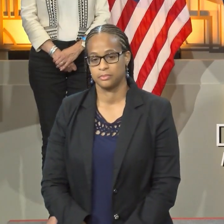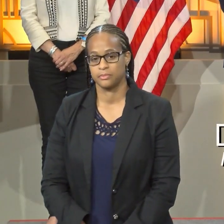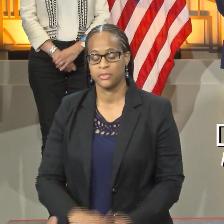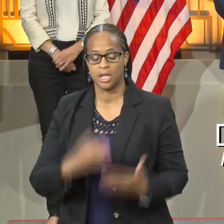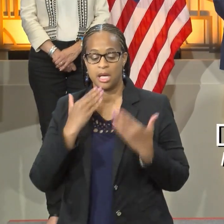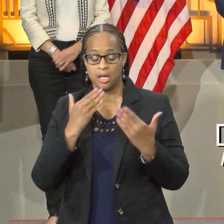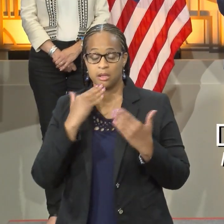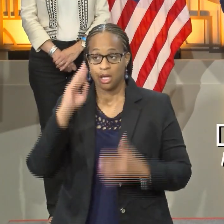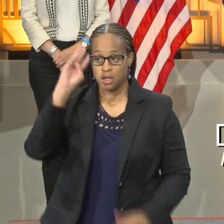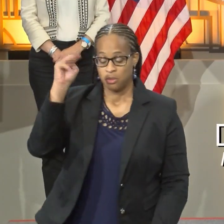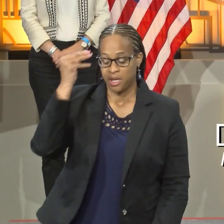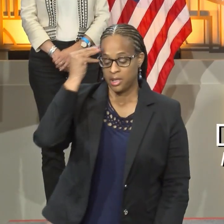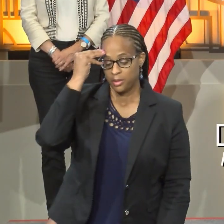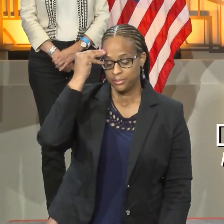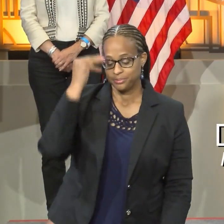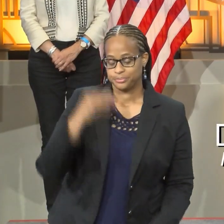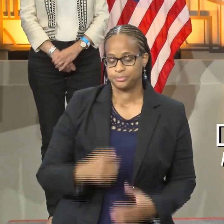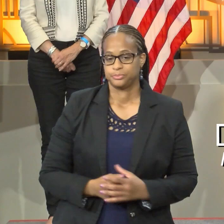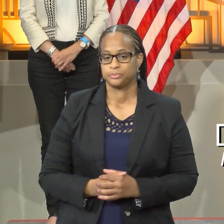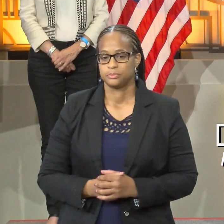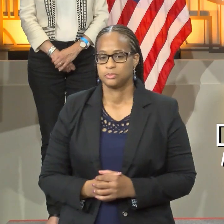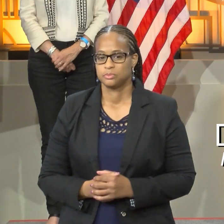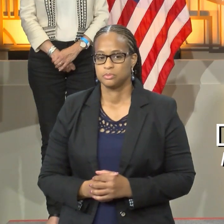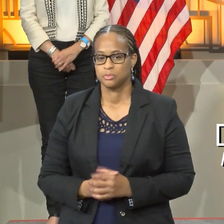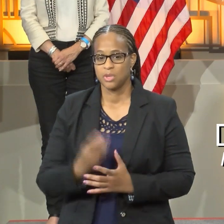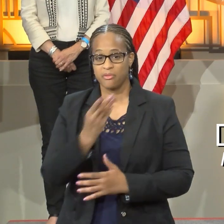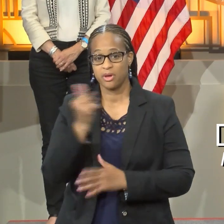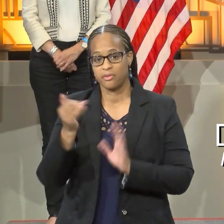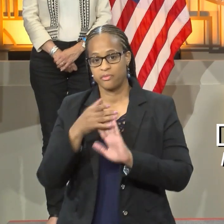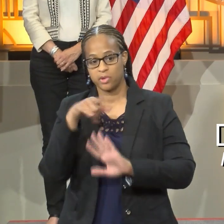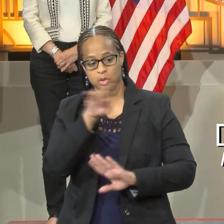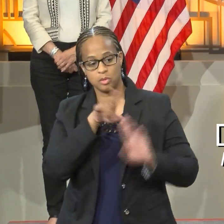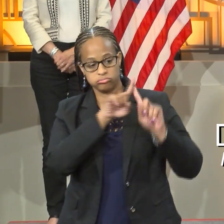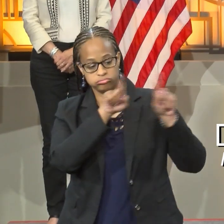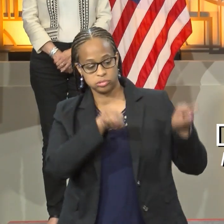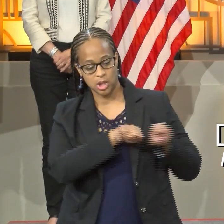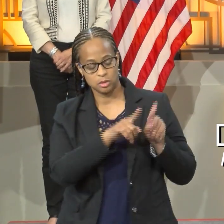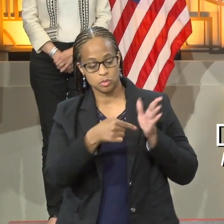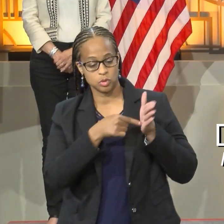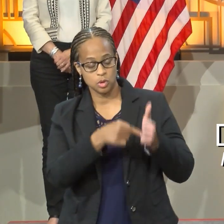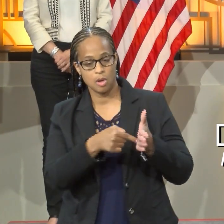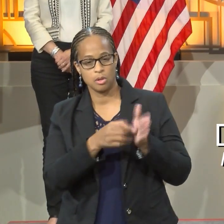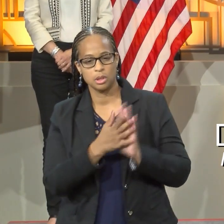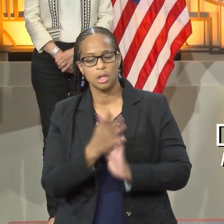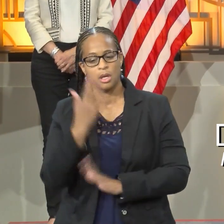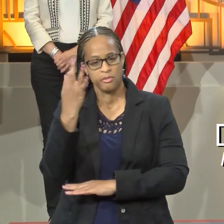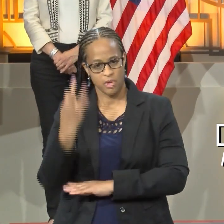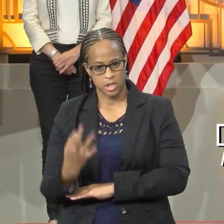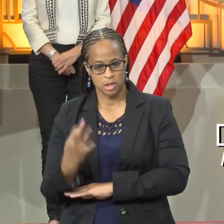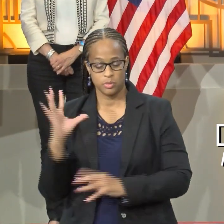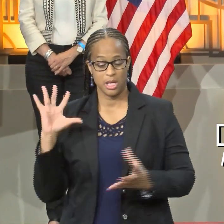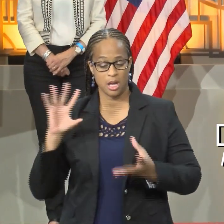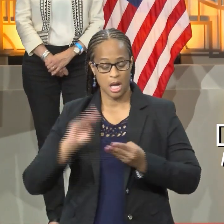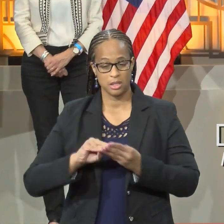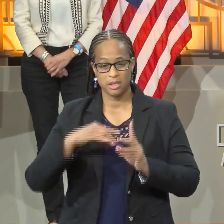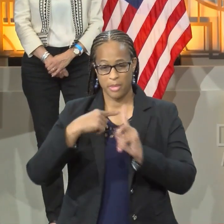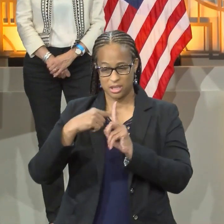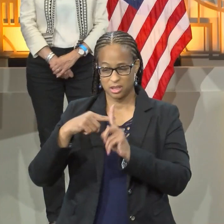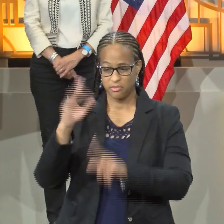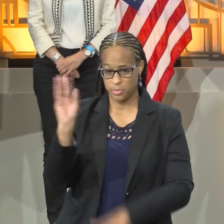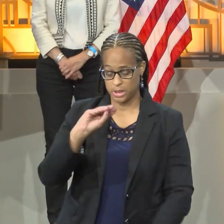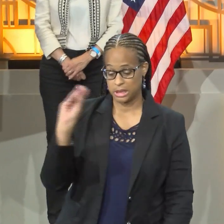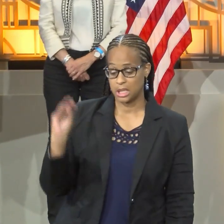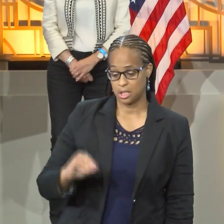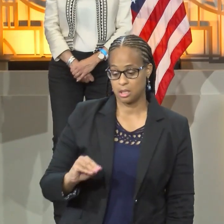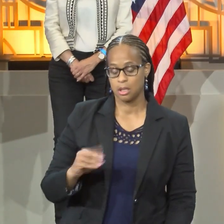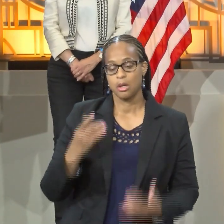Thank you, Mayor. We've got a couple of slides to show. We're going to talk about on Fridays, we calculate the positivity rate,